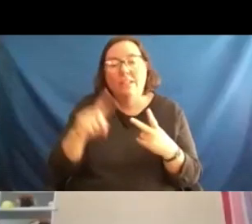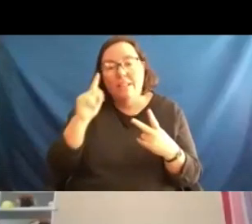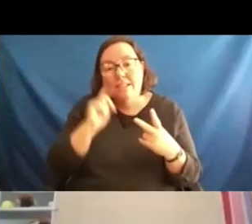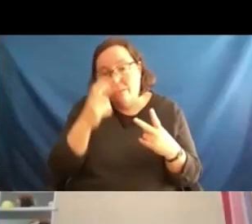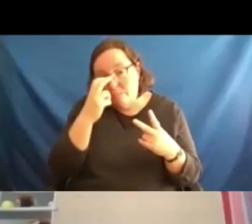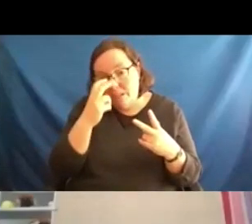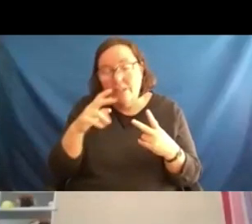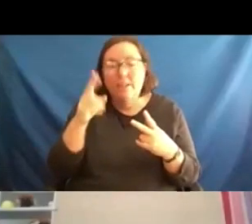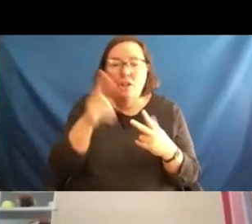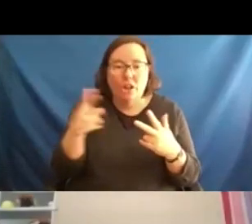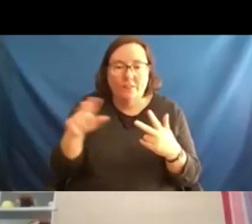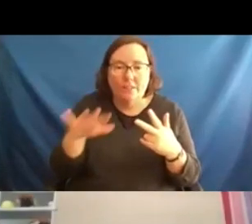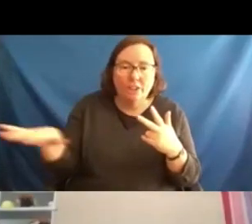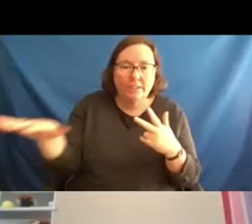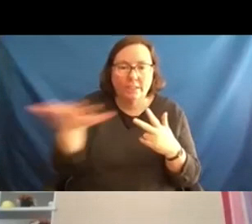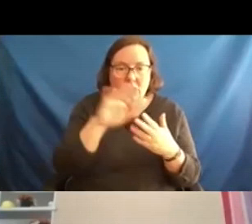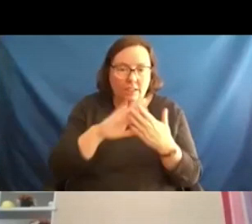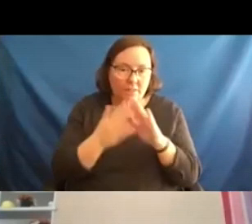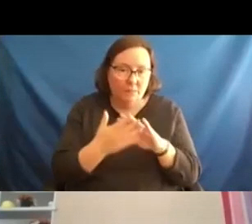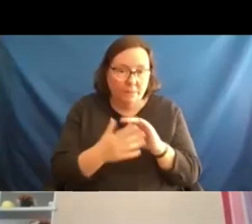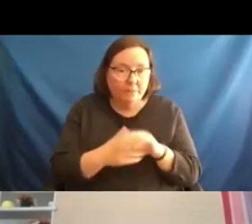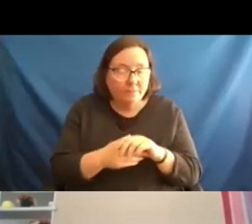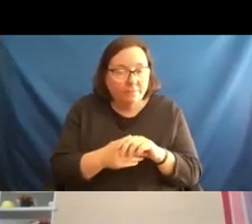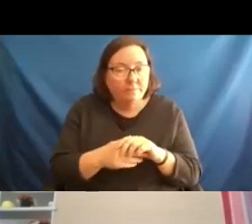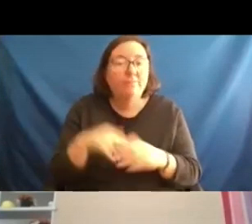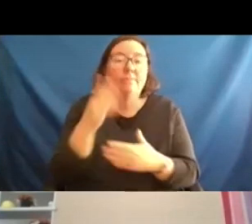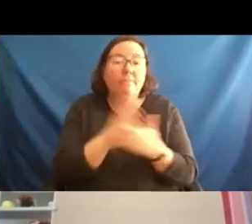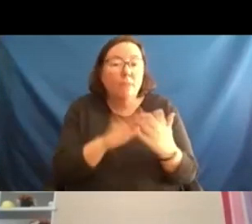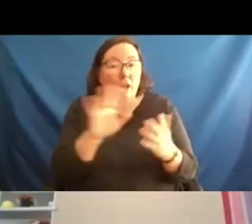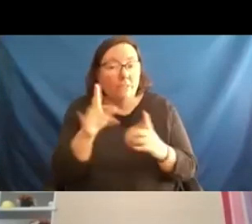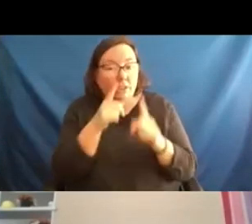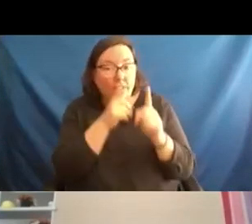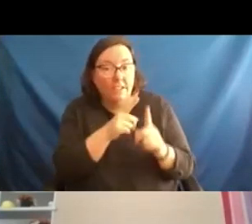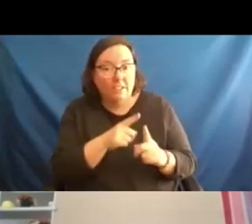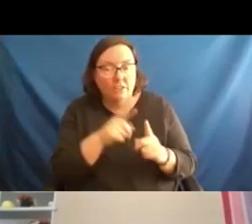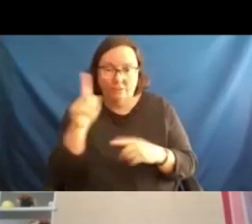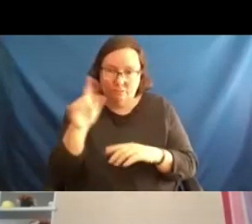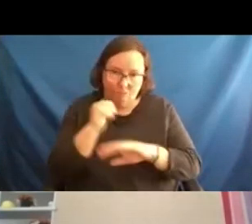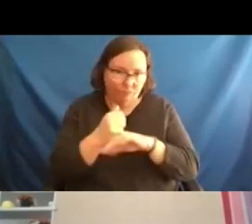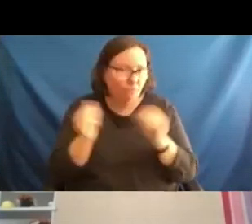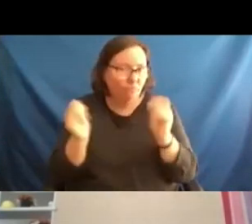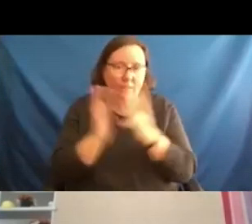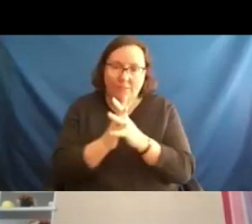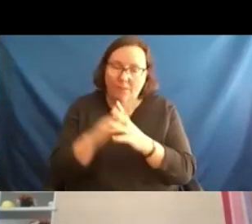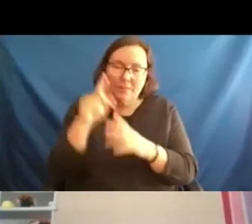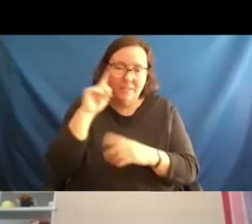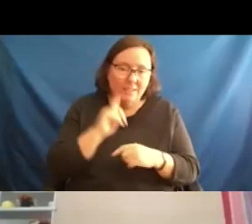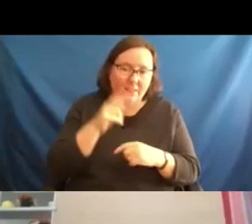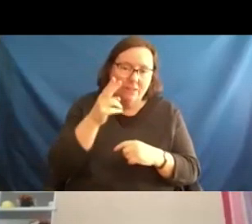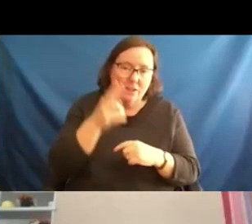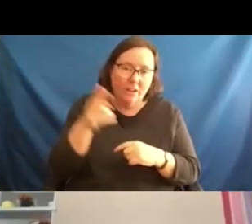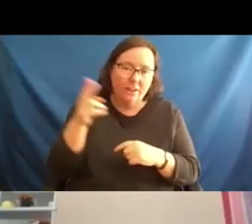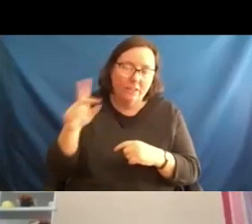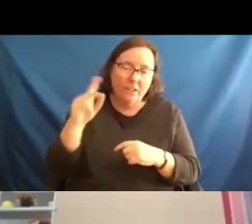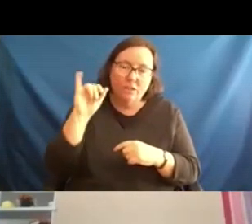blind, and hard of hearing community. As part of her initiatives, she founded the Deaf and Hard of Hearing